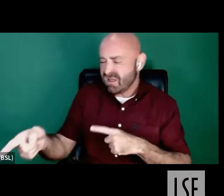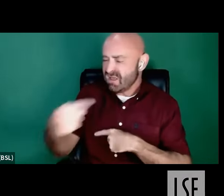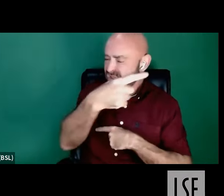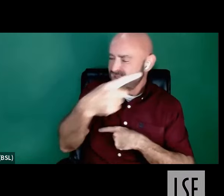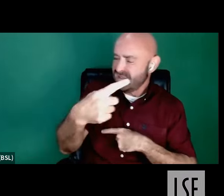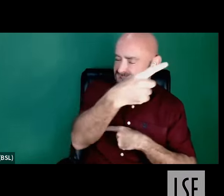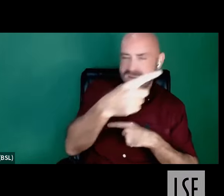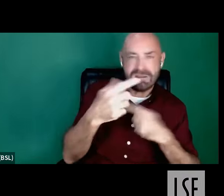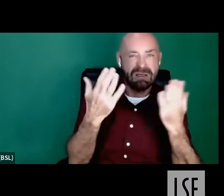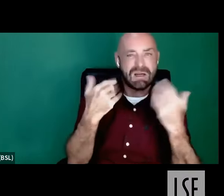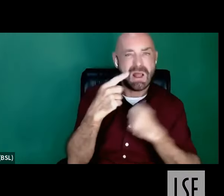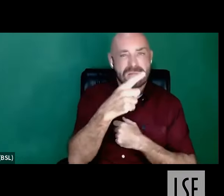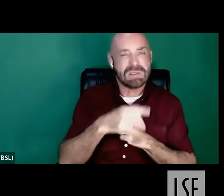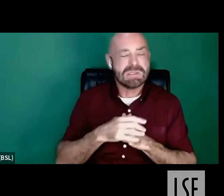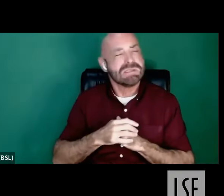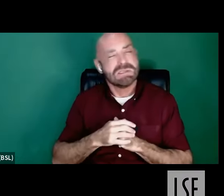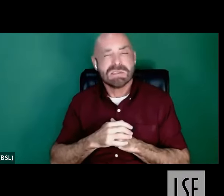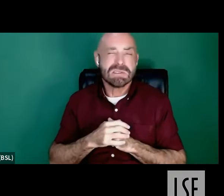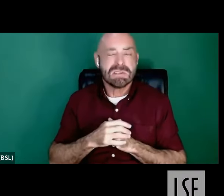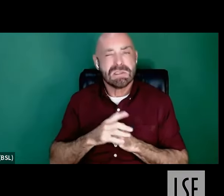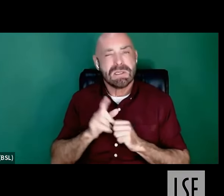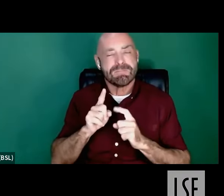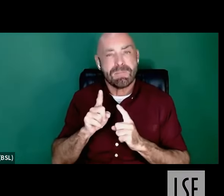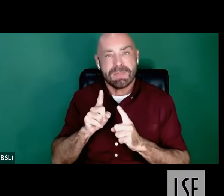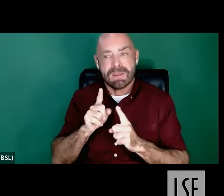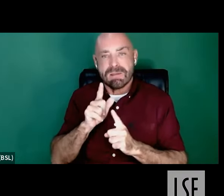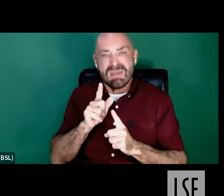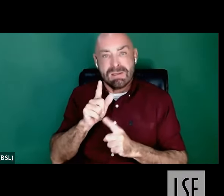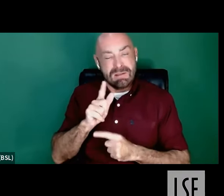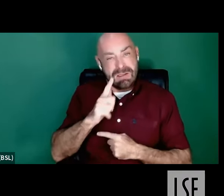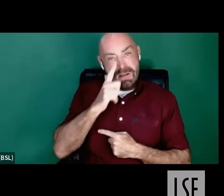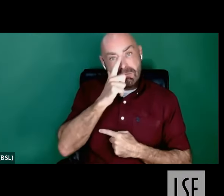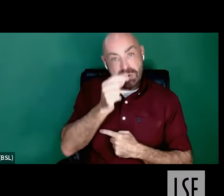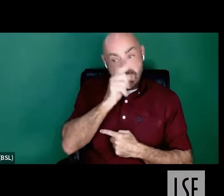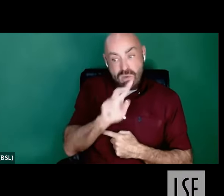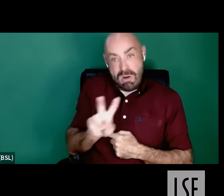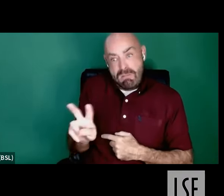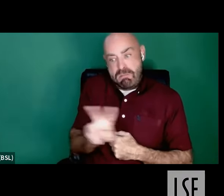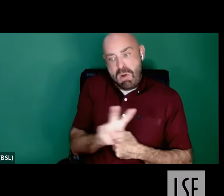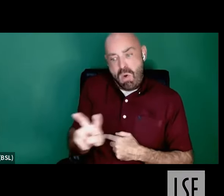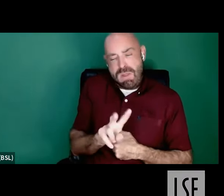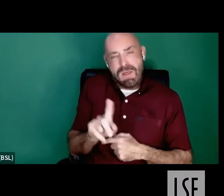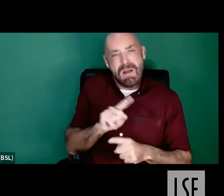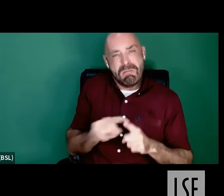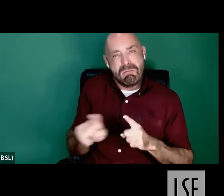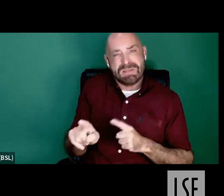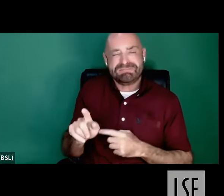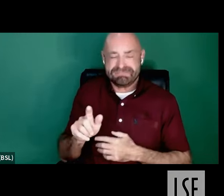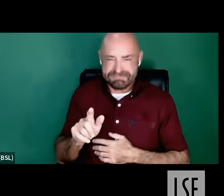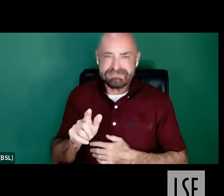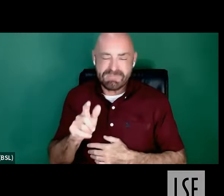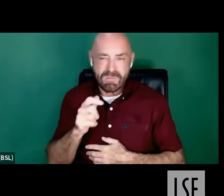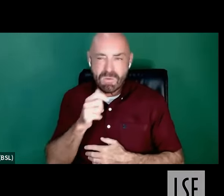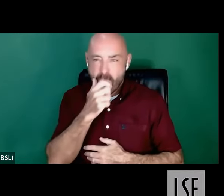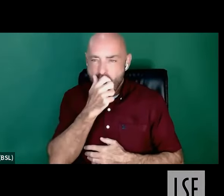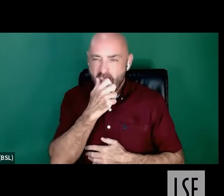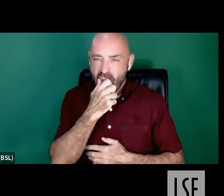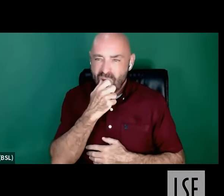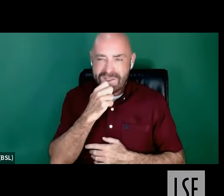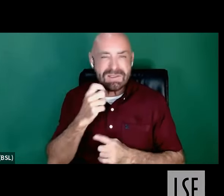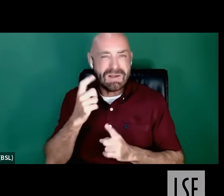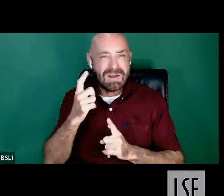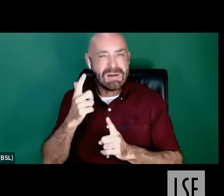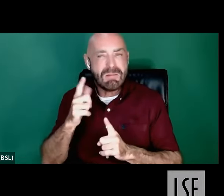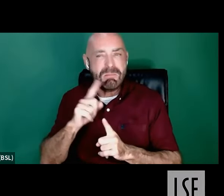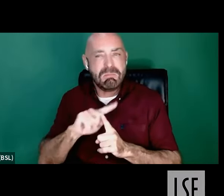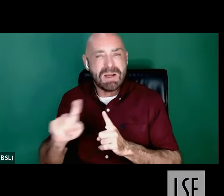on. I know you're going to say it's possible to do both, but you can see why the questioner asked the question. I totally can see why the questioner asked the question, but just